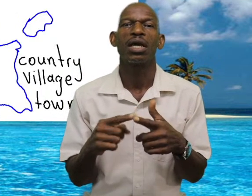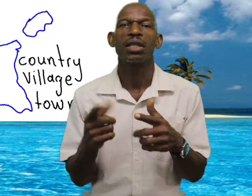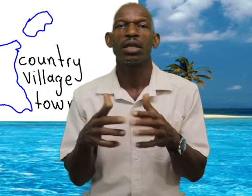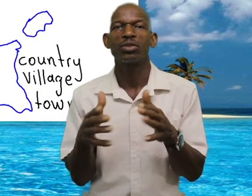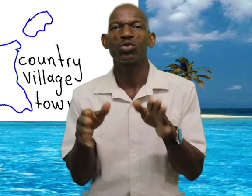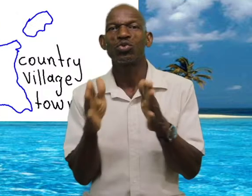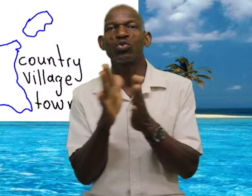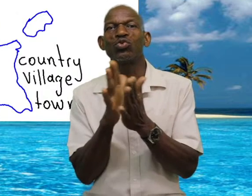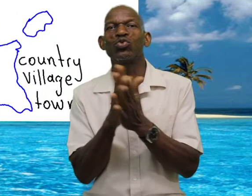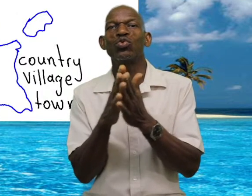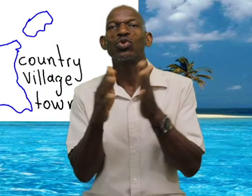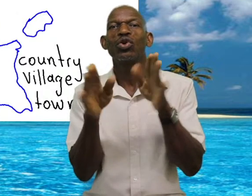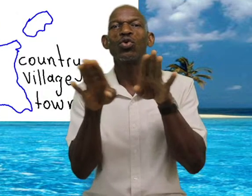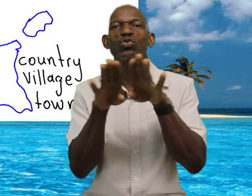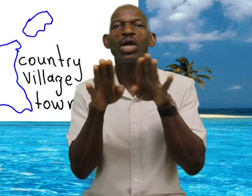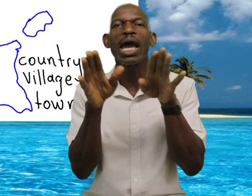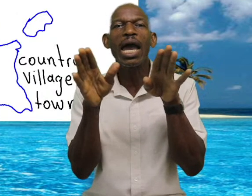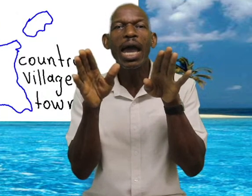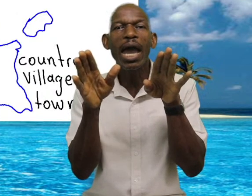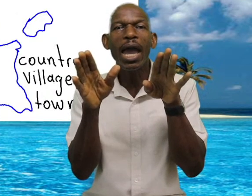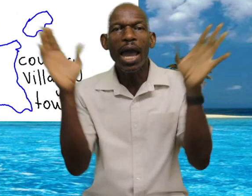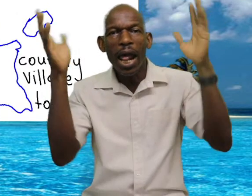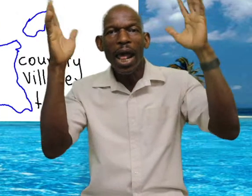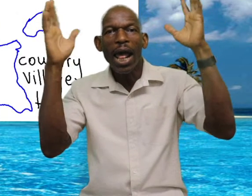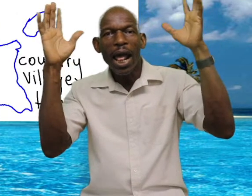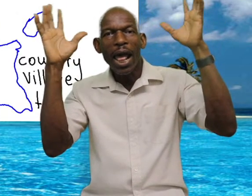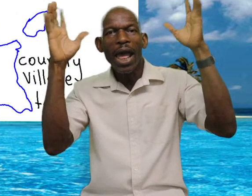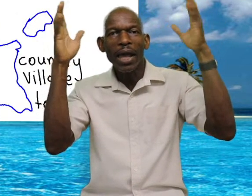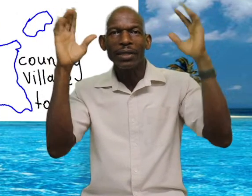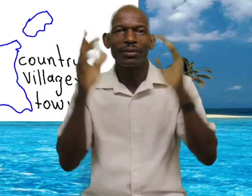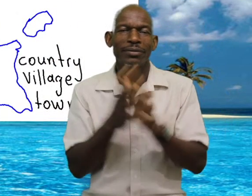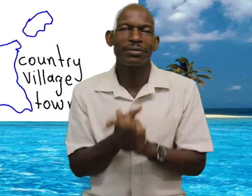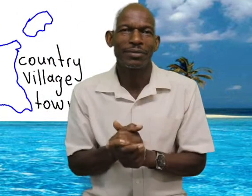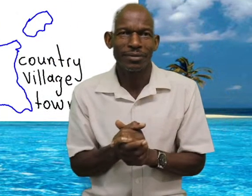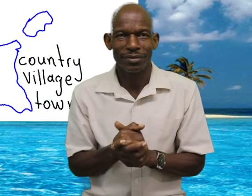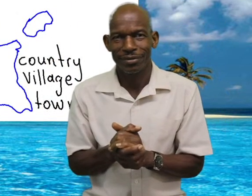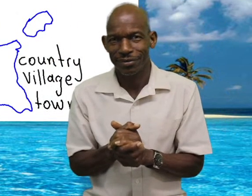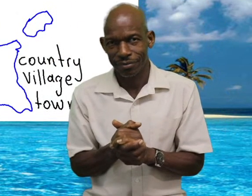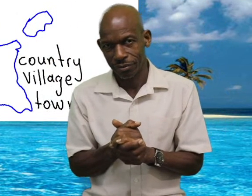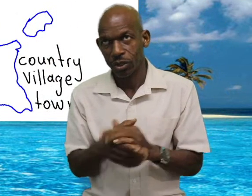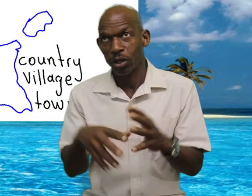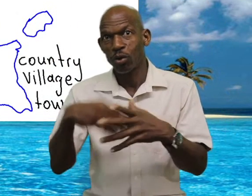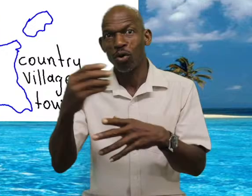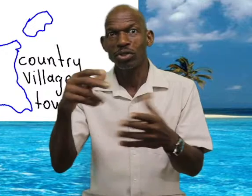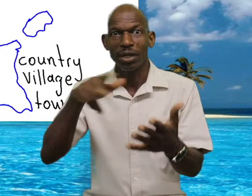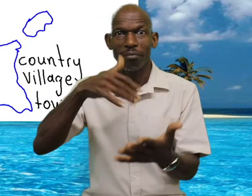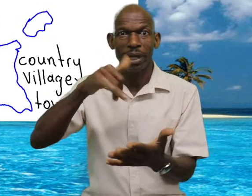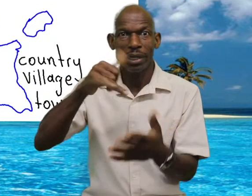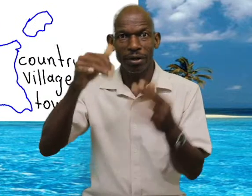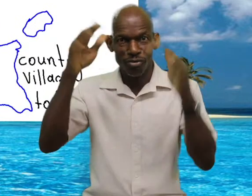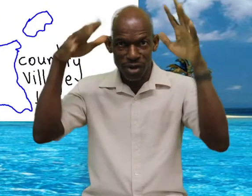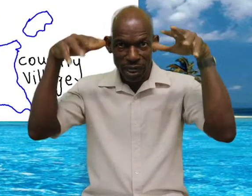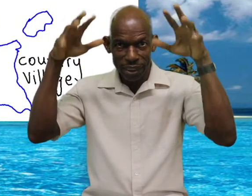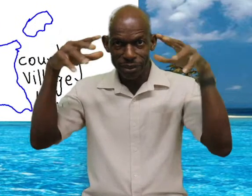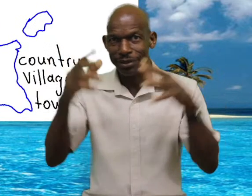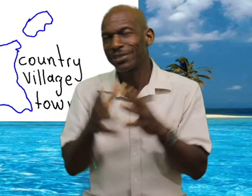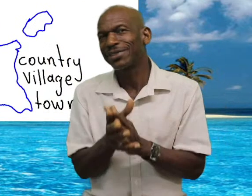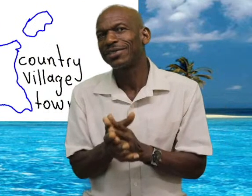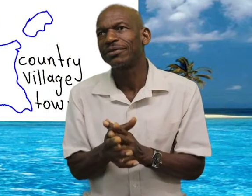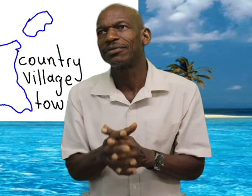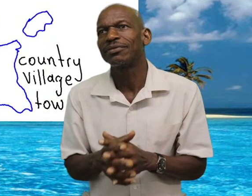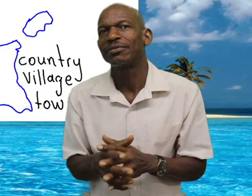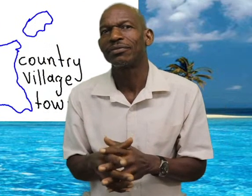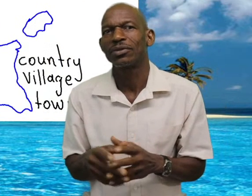until September month, where we are going to continue with our classes again. I know all of you all will do